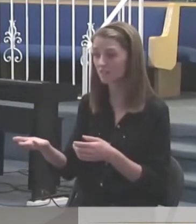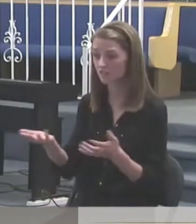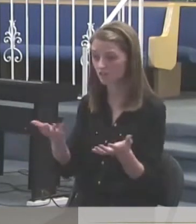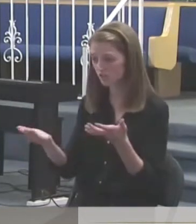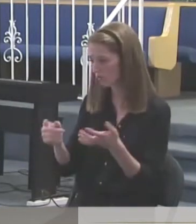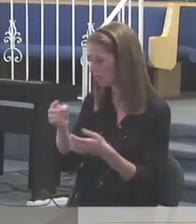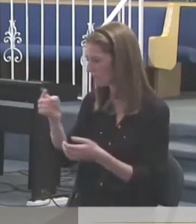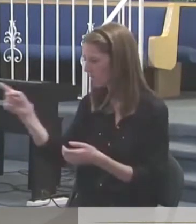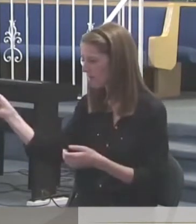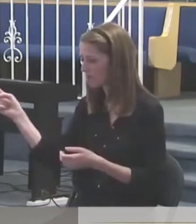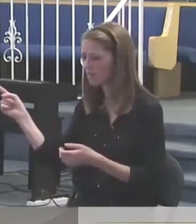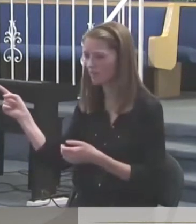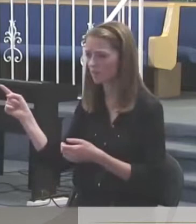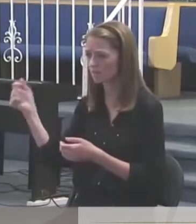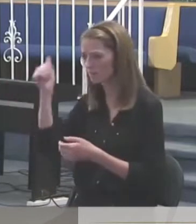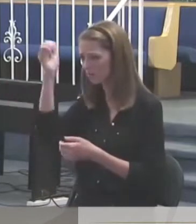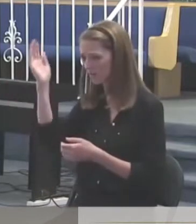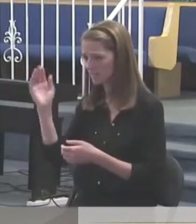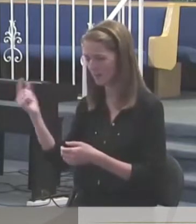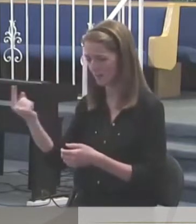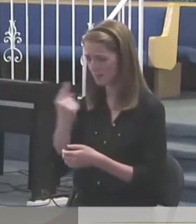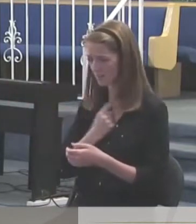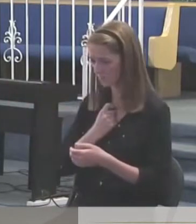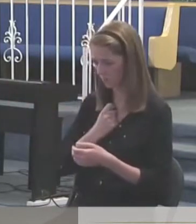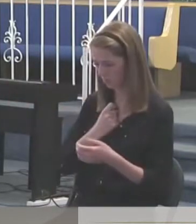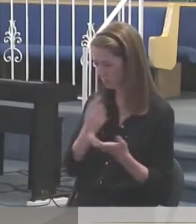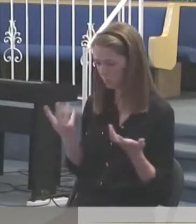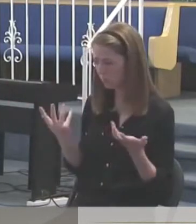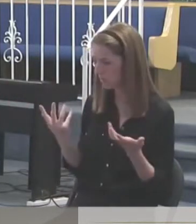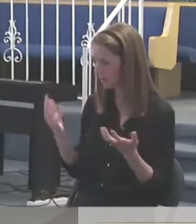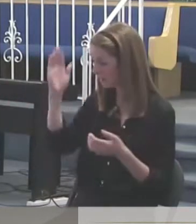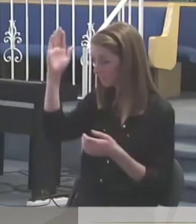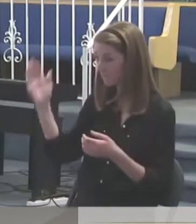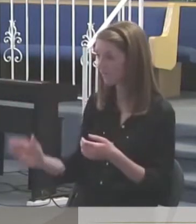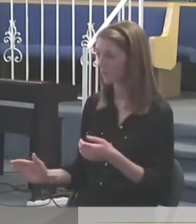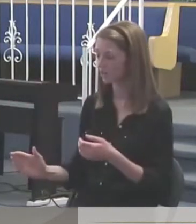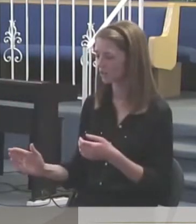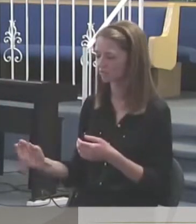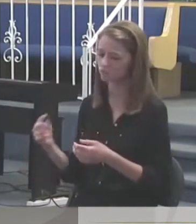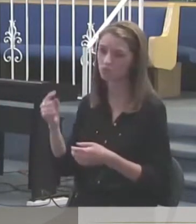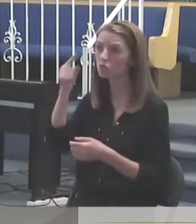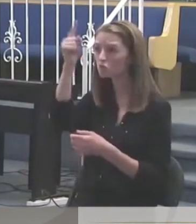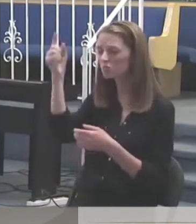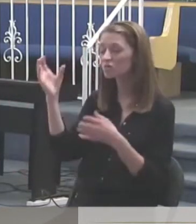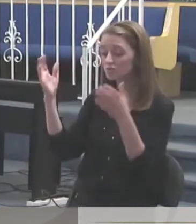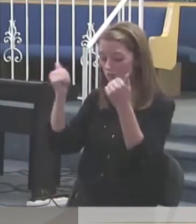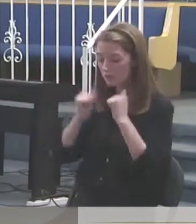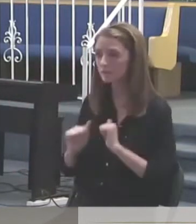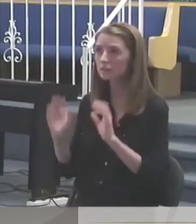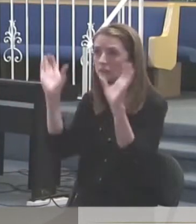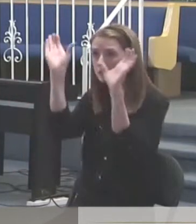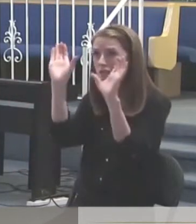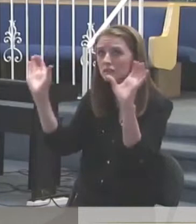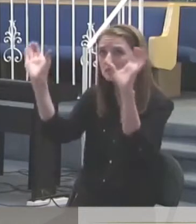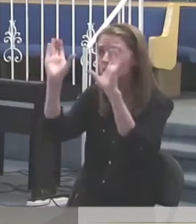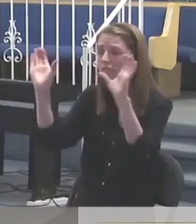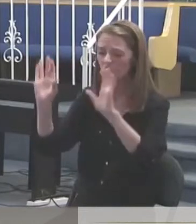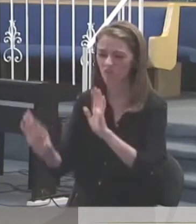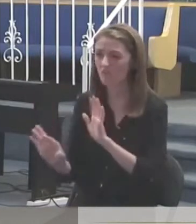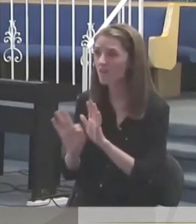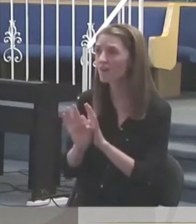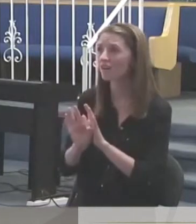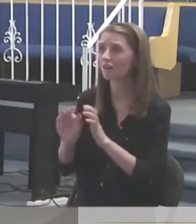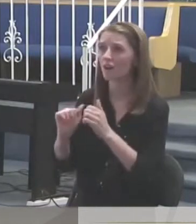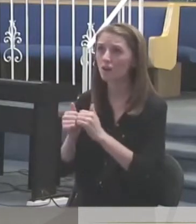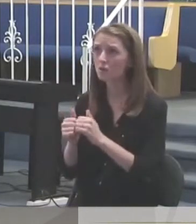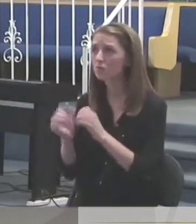because none of you even ask about me. You didn't look for me. You didn't come to find me. You didn't come